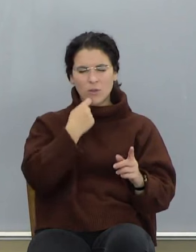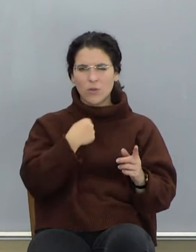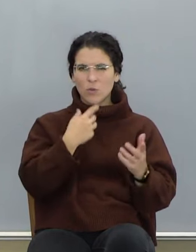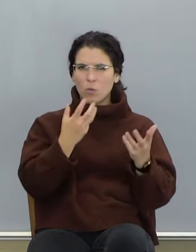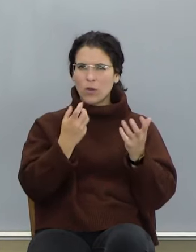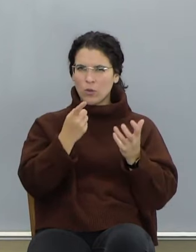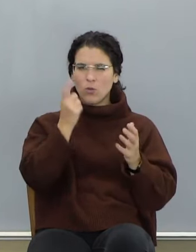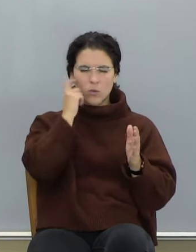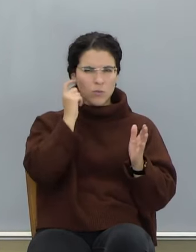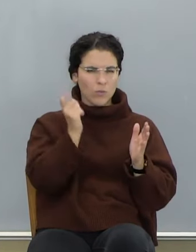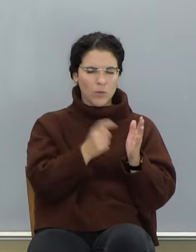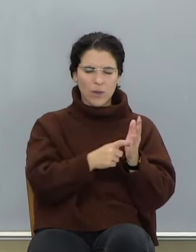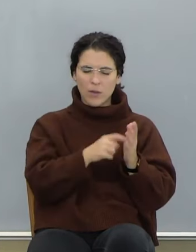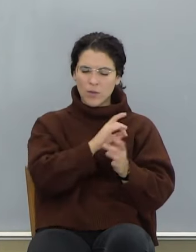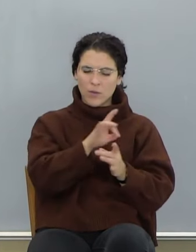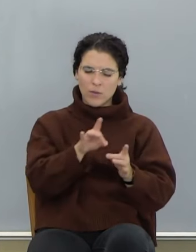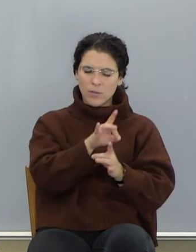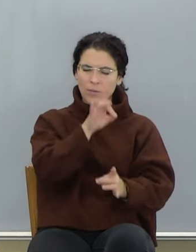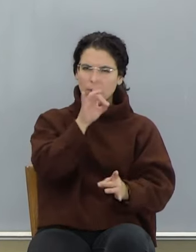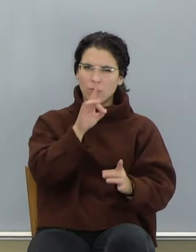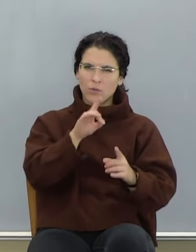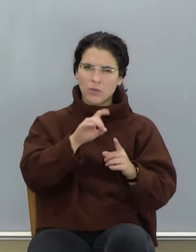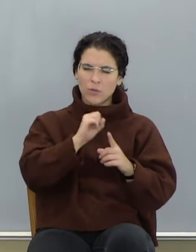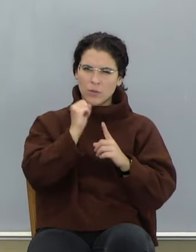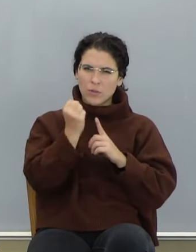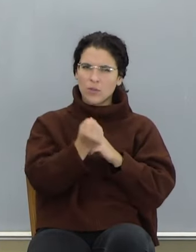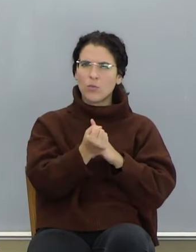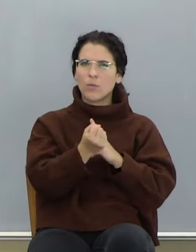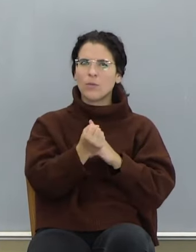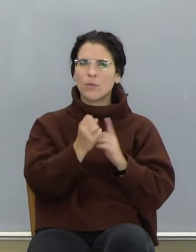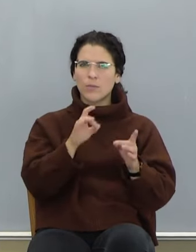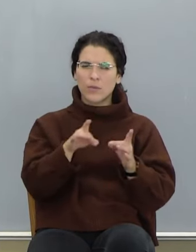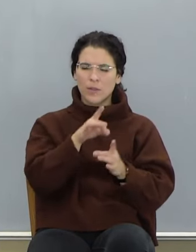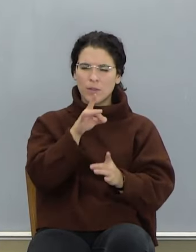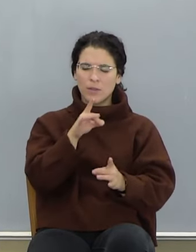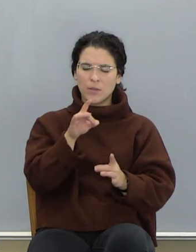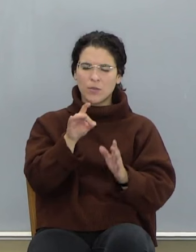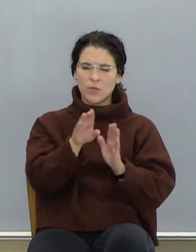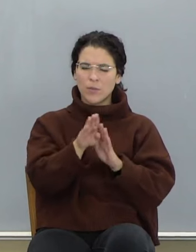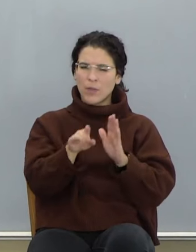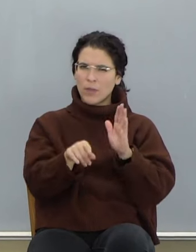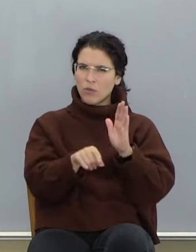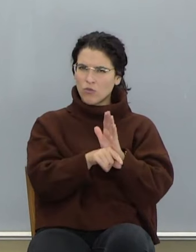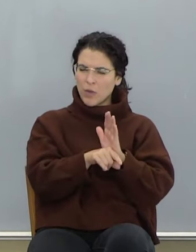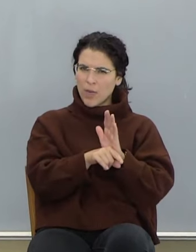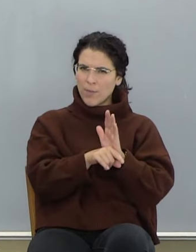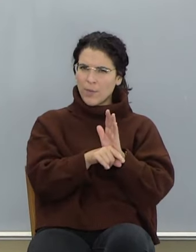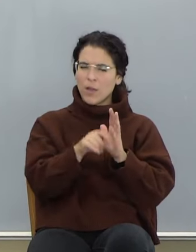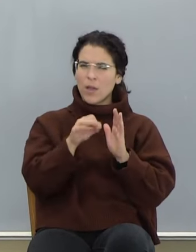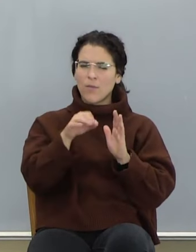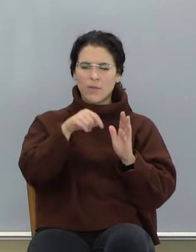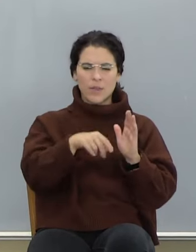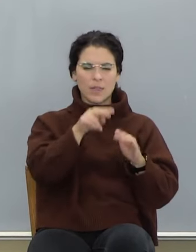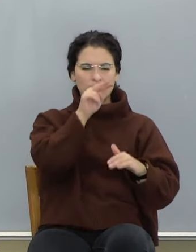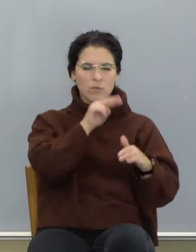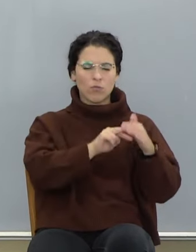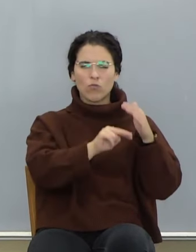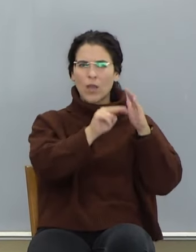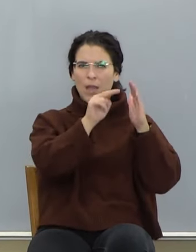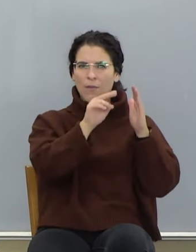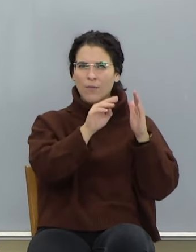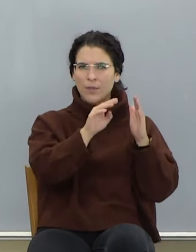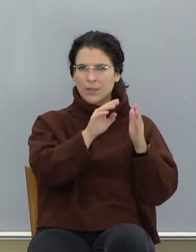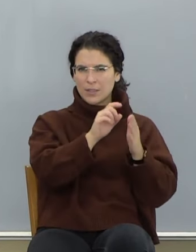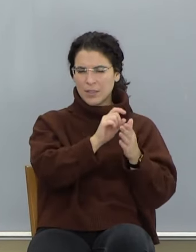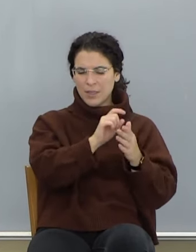to recognize the spiritual condition, the spiritual backdrop of this prophecy concerning